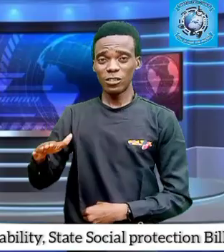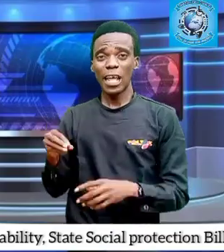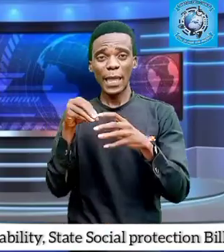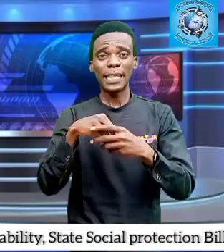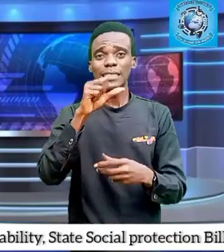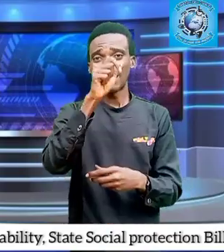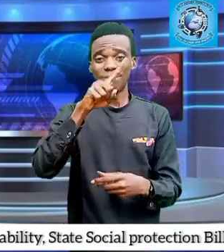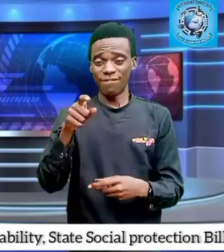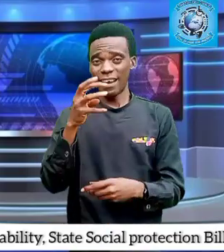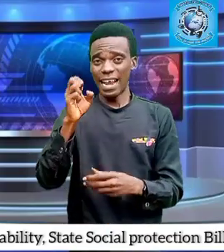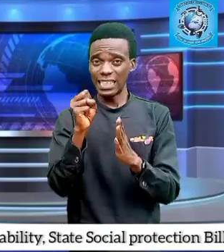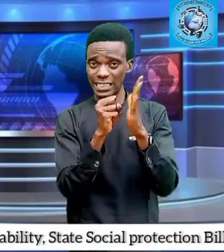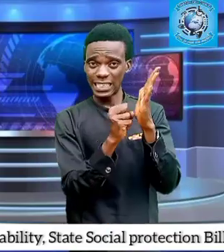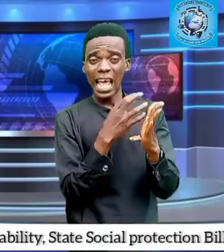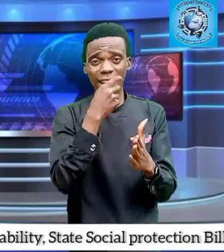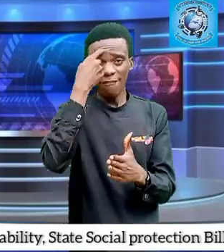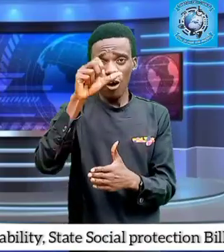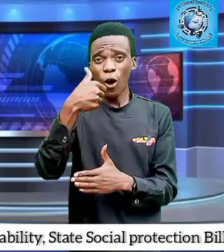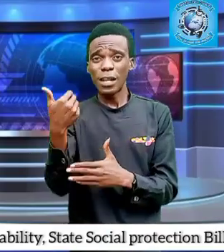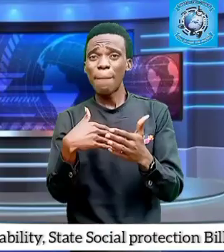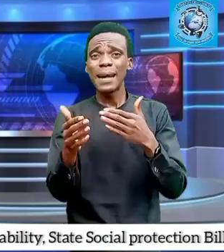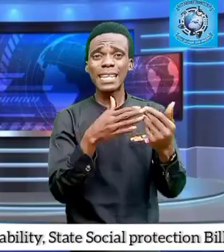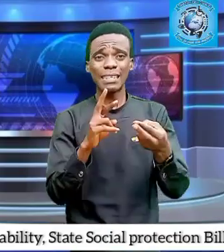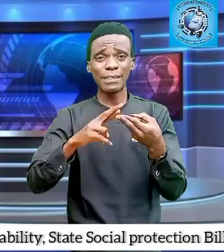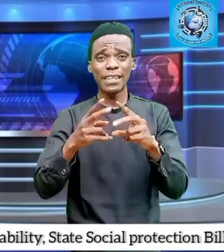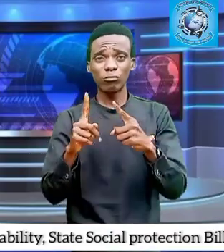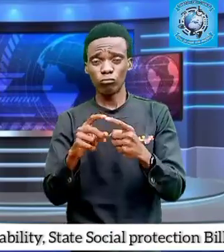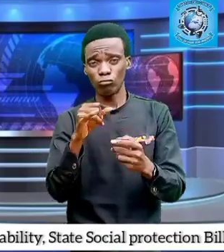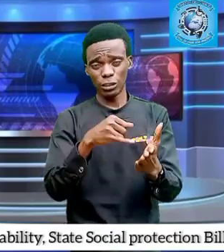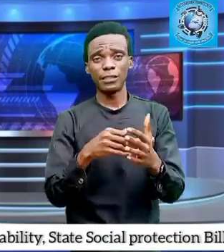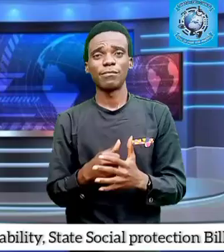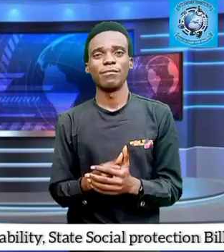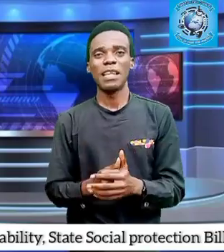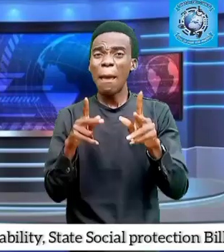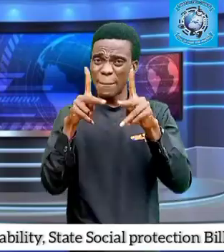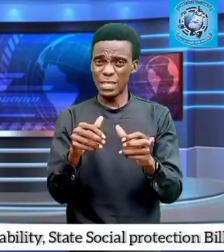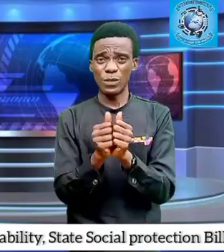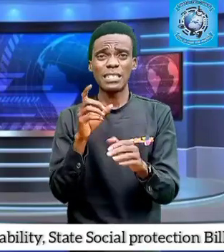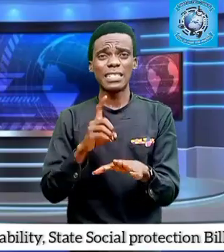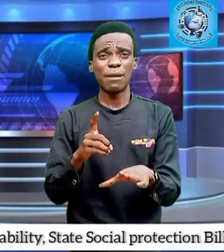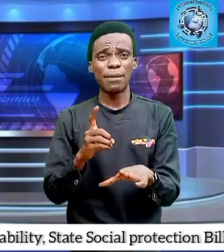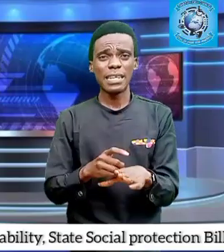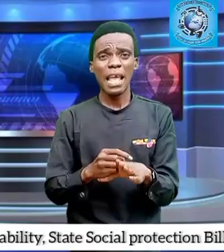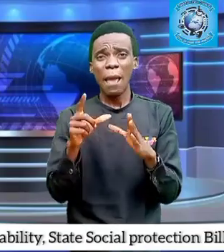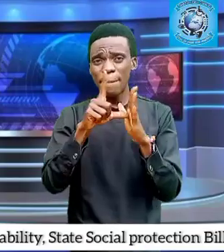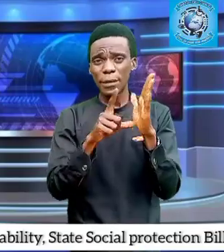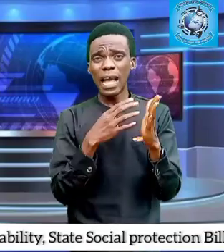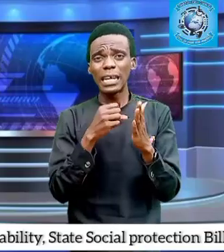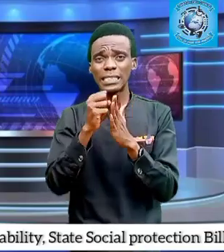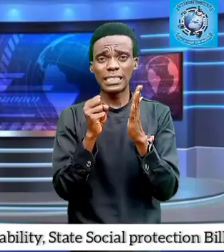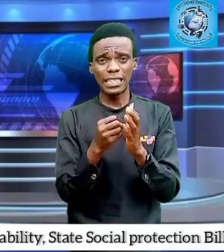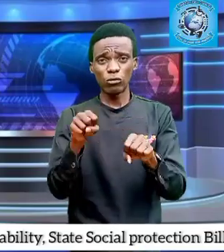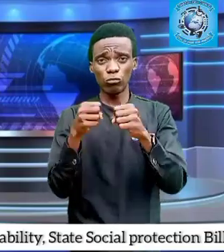in Zamfara State and for other matters related thereto, persons with disabilities, bills and state